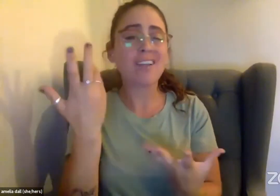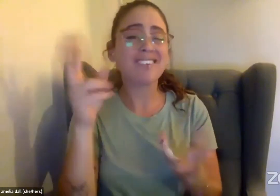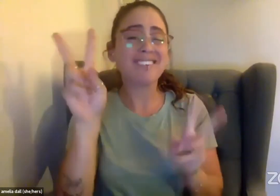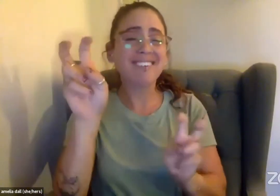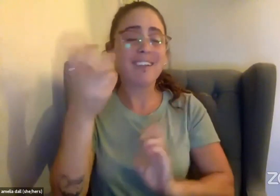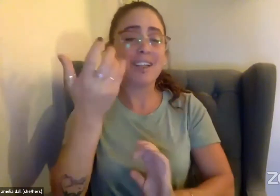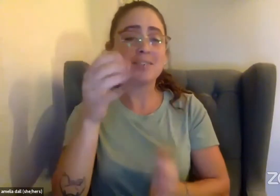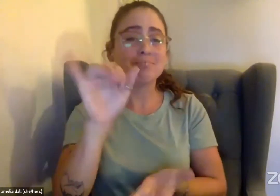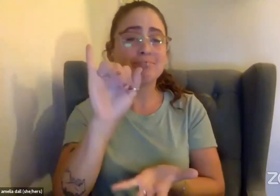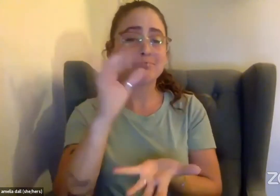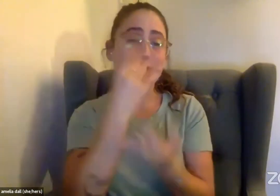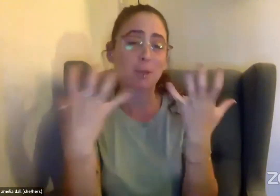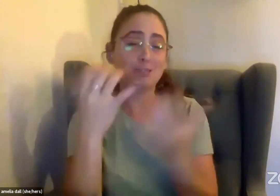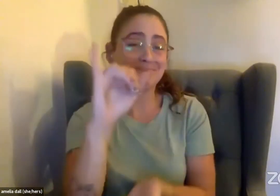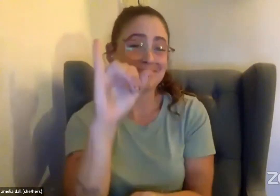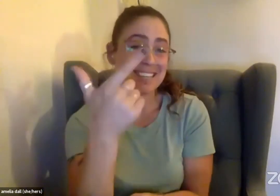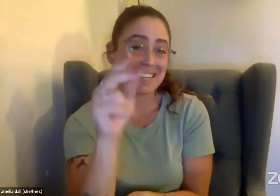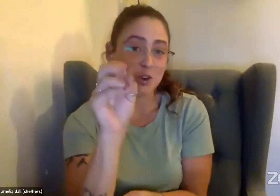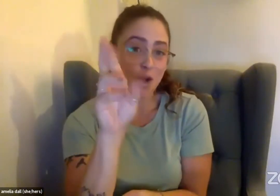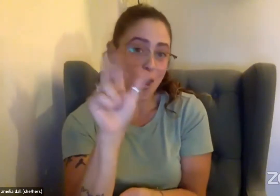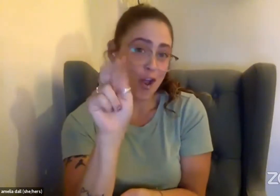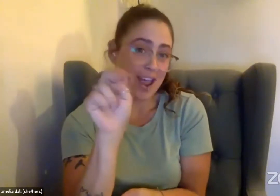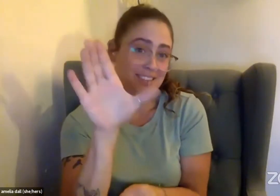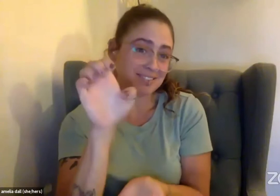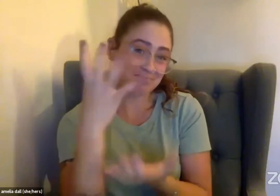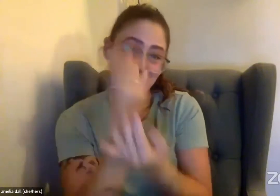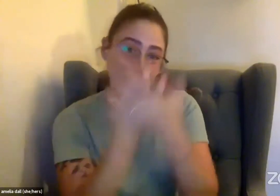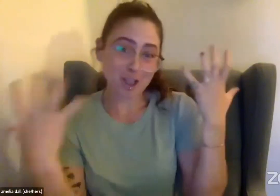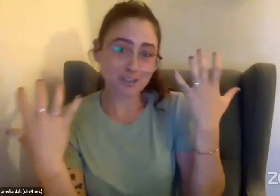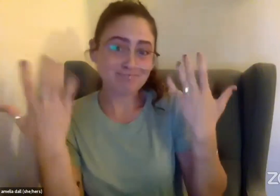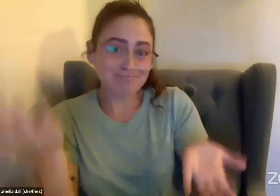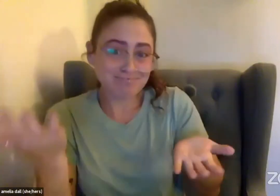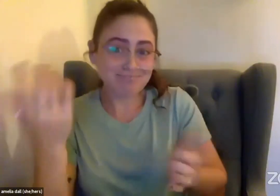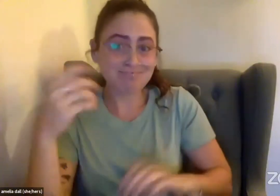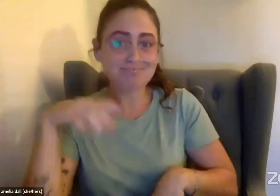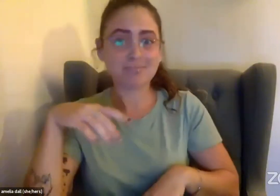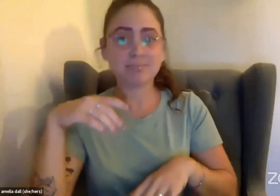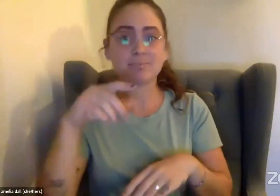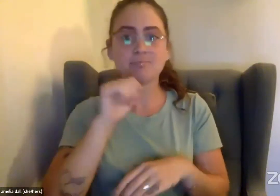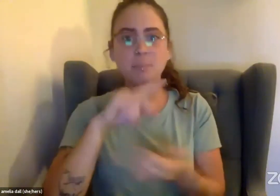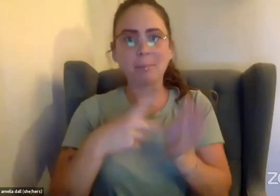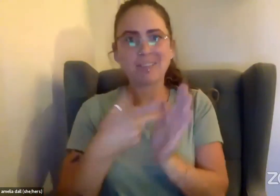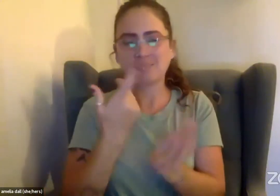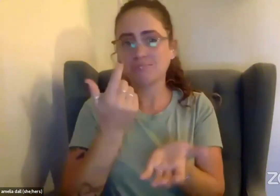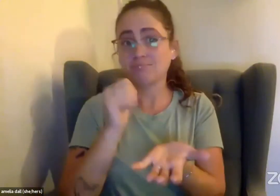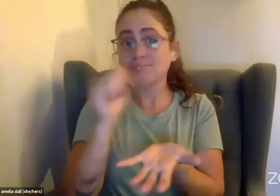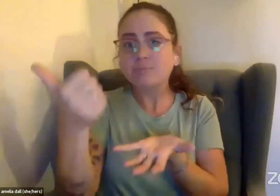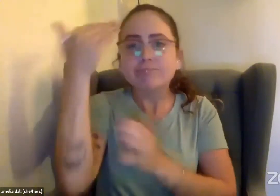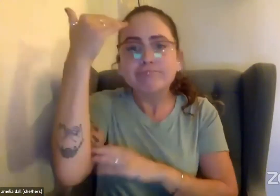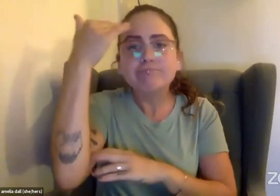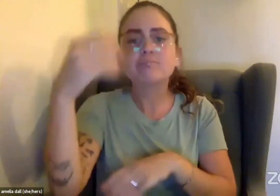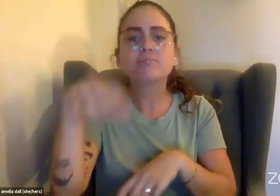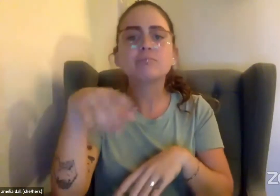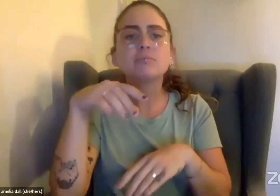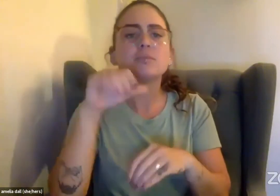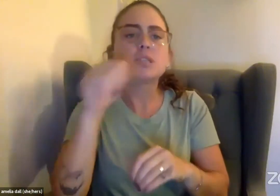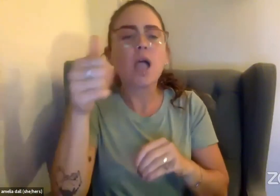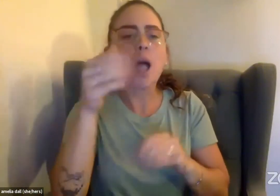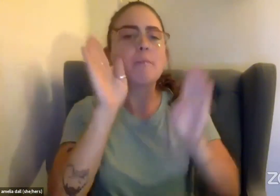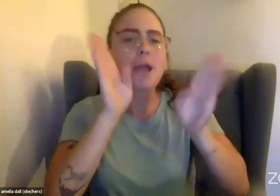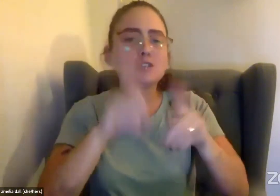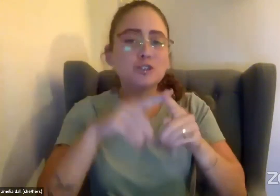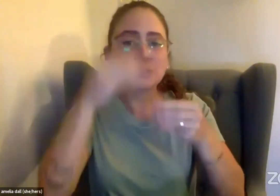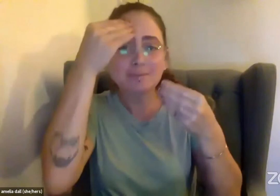attention. So the common denominator when it comes to research in ancient studies is most do not pay attention to where,